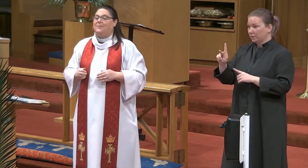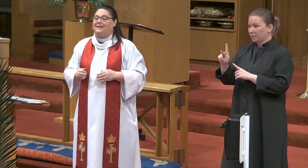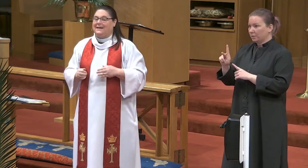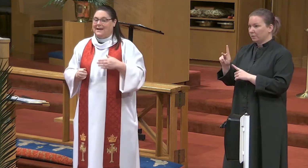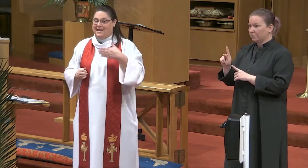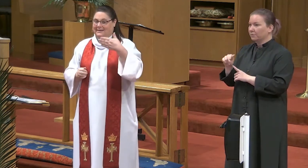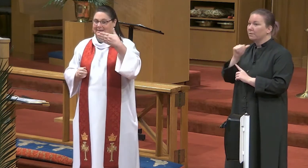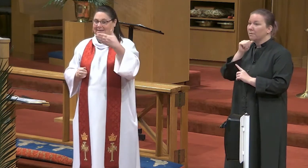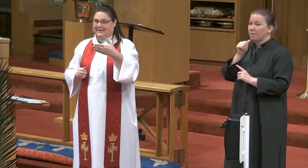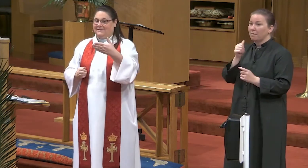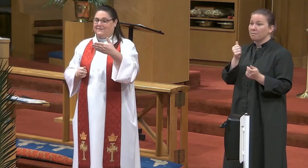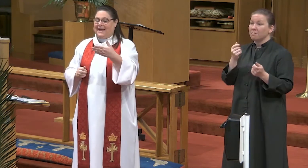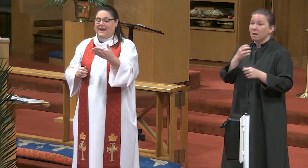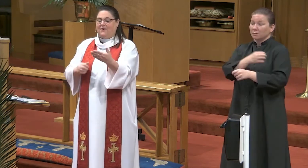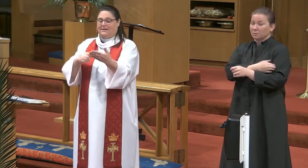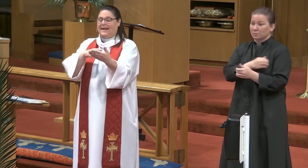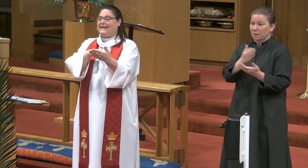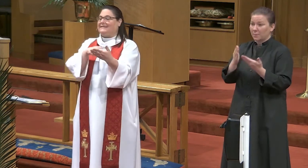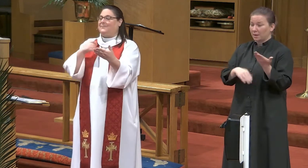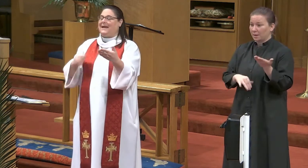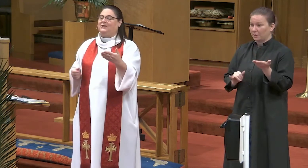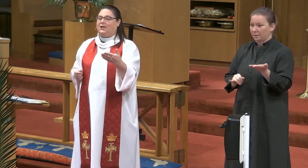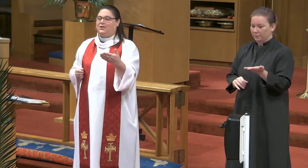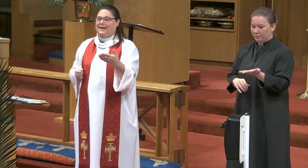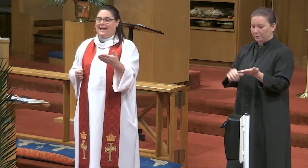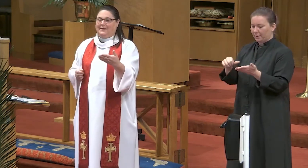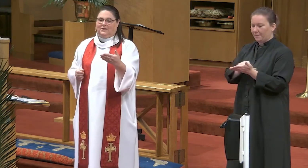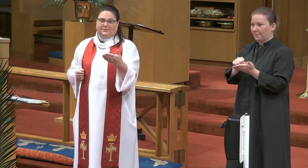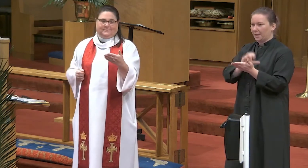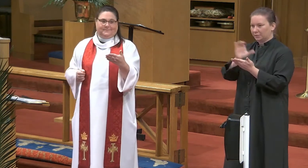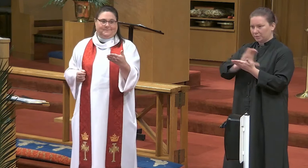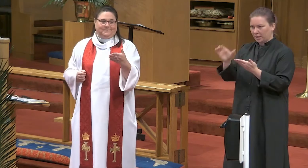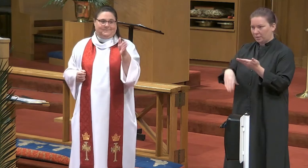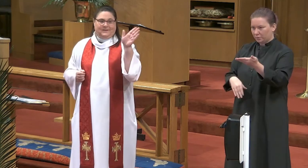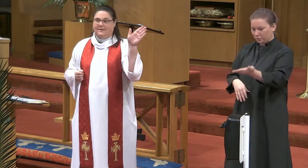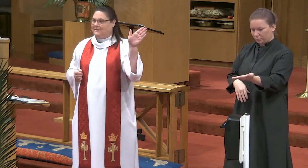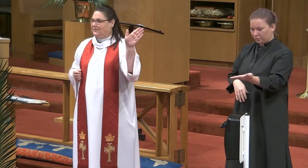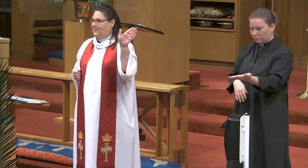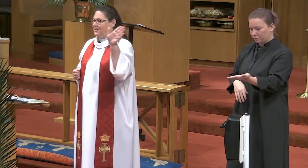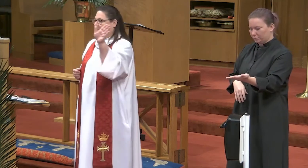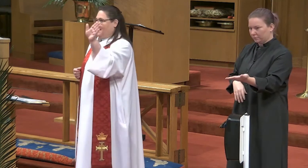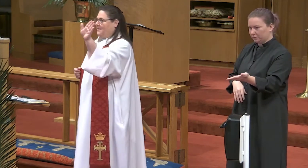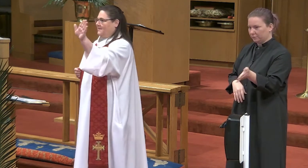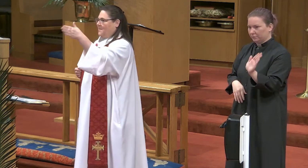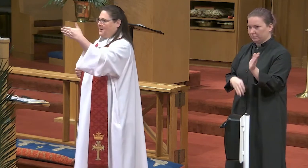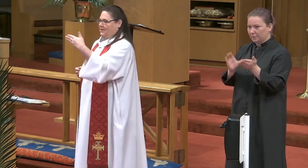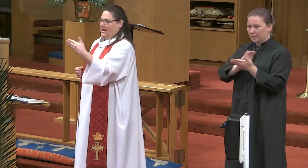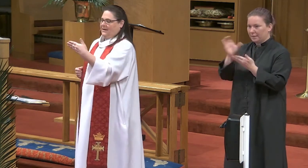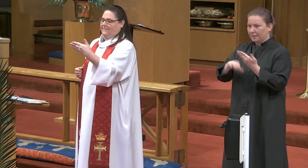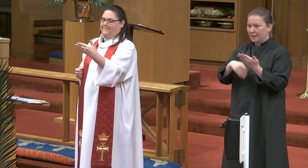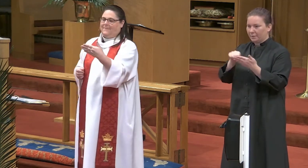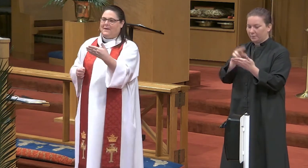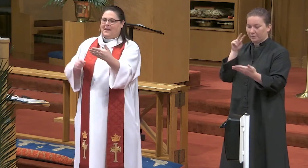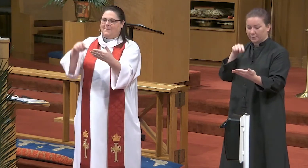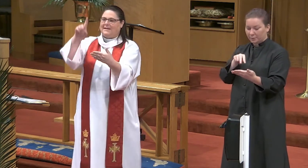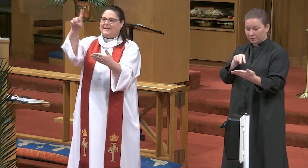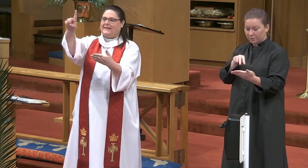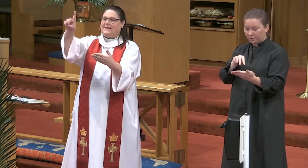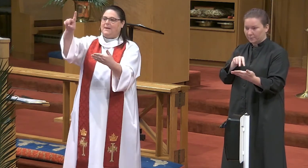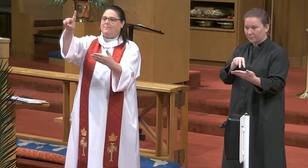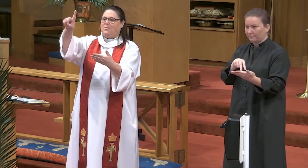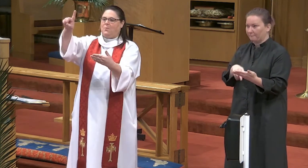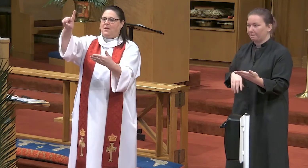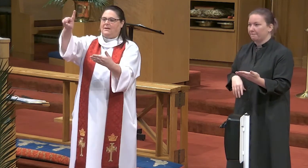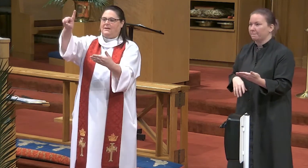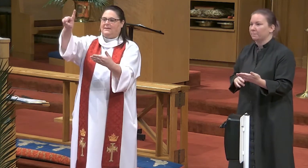your non-dominant hand, flat out like it's a page on your calendar, right? There's a page on my calendar. I'm going to look at it. I'm going to